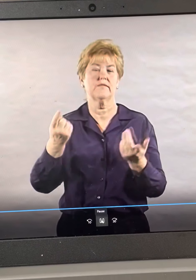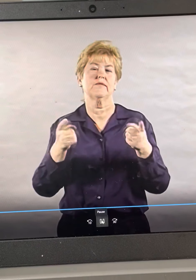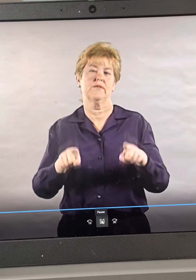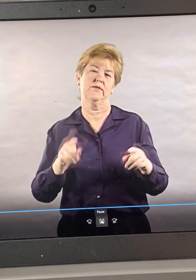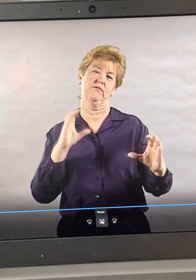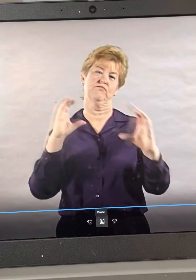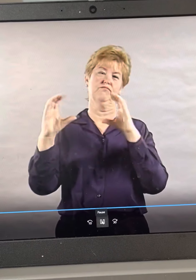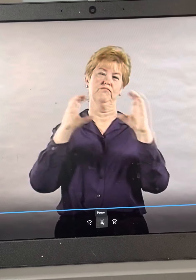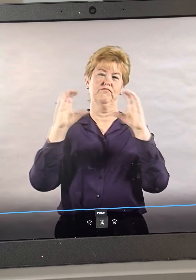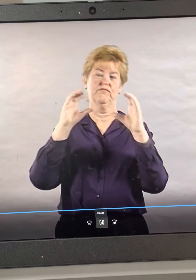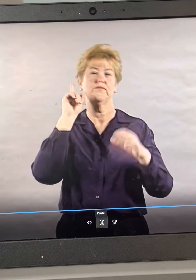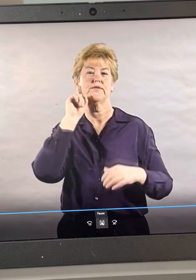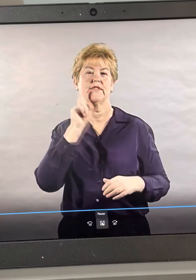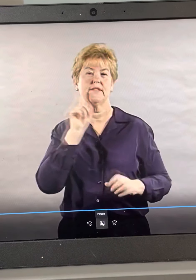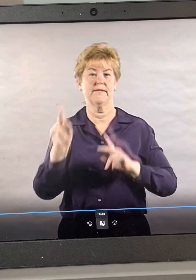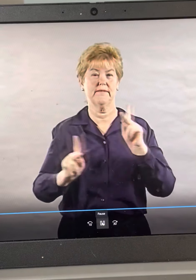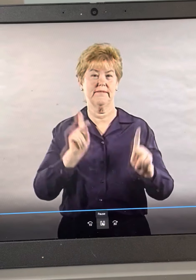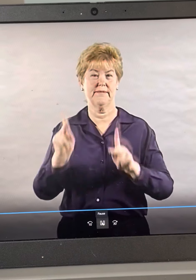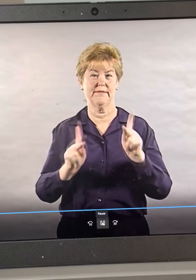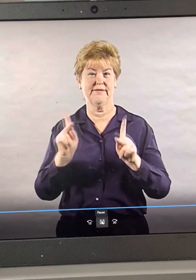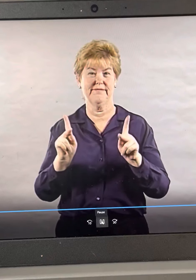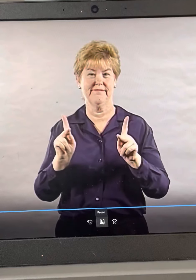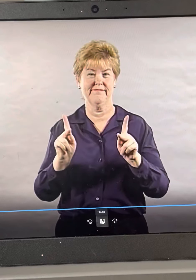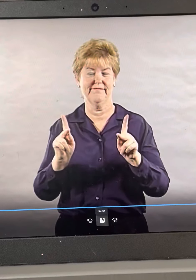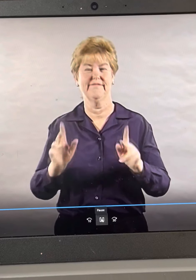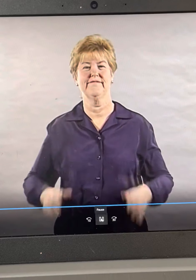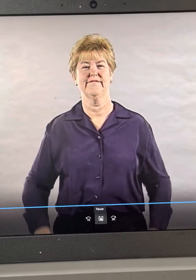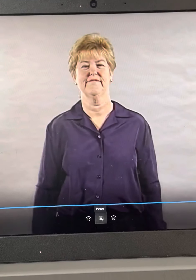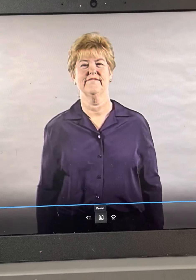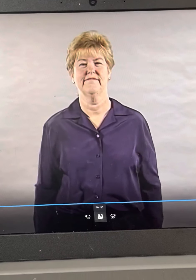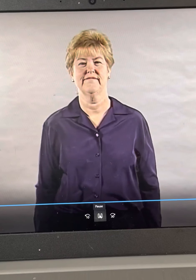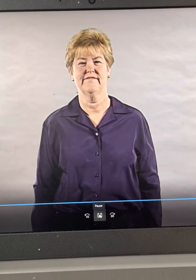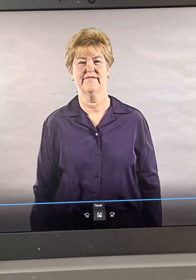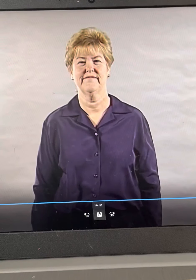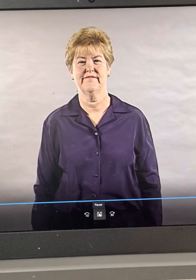explain something rather than have you just nod in agreement and not understand what they're saying.